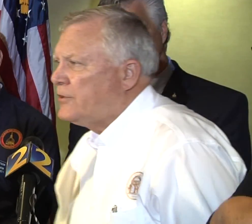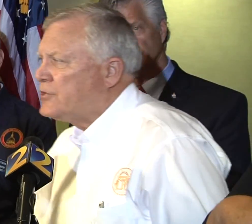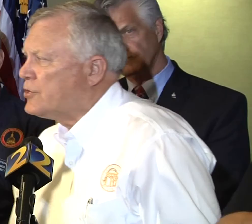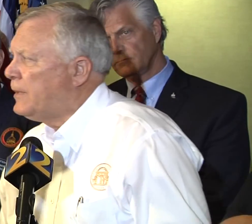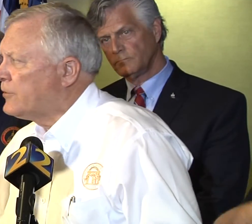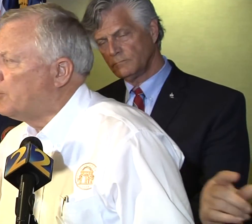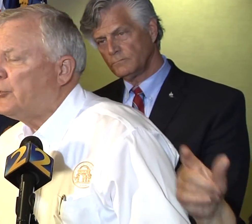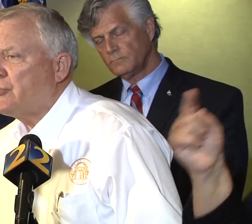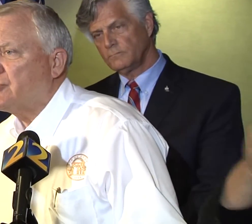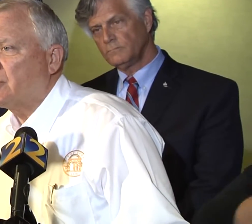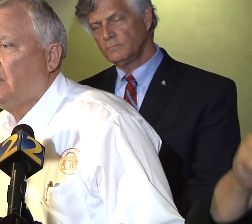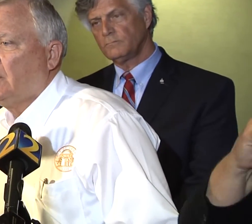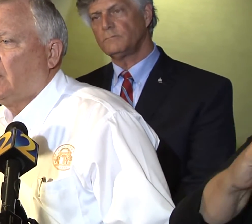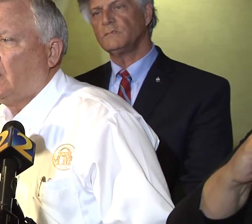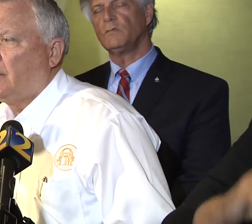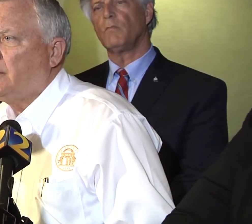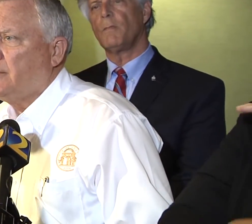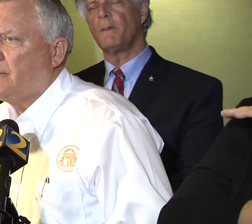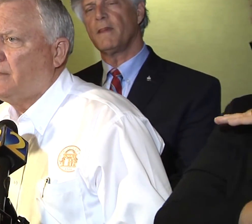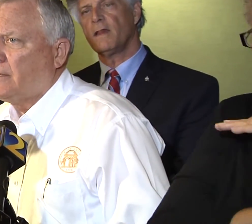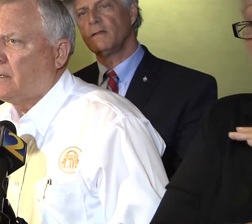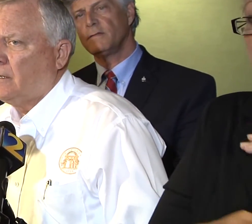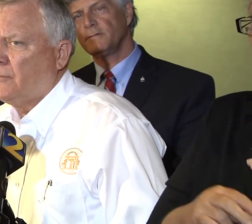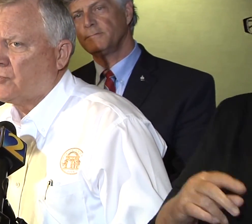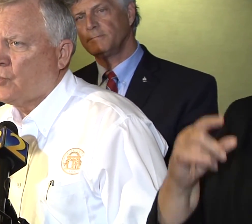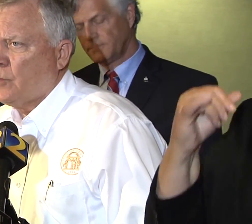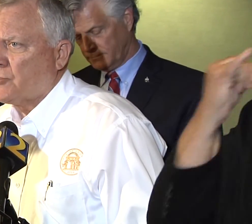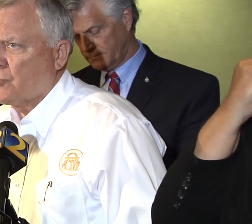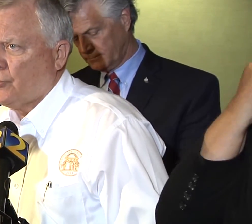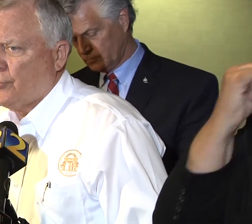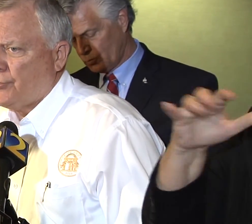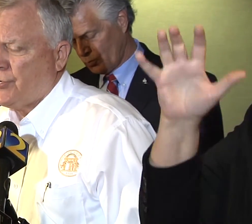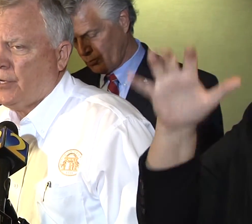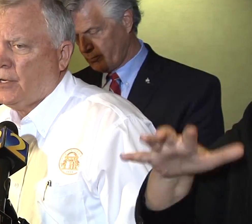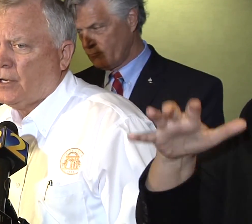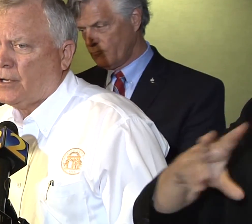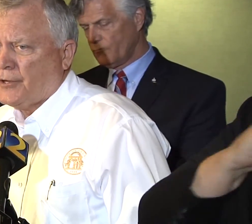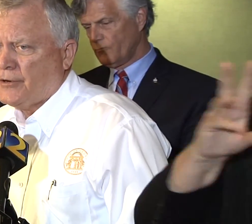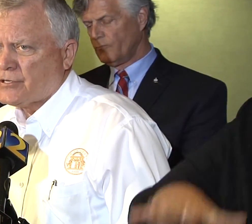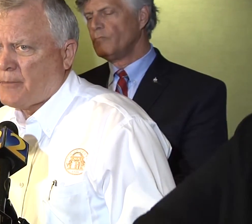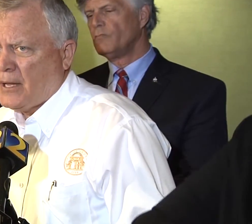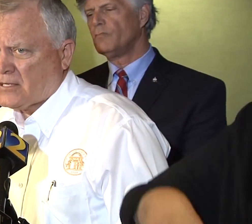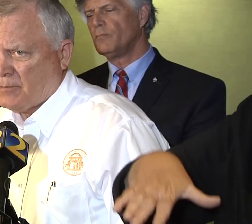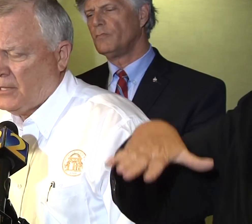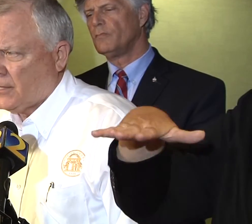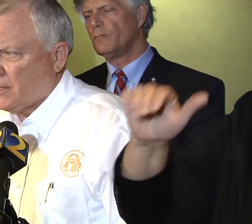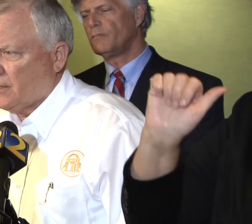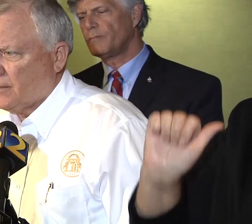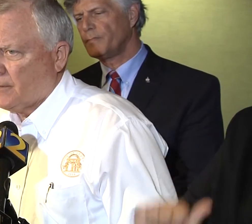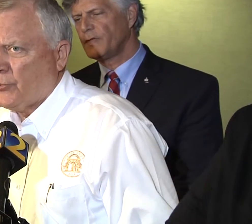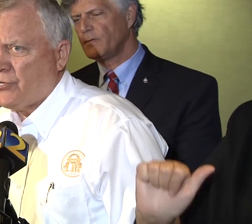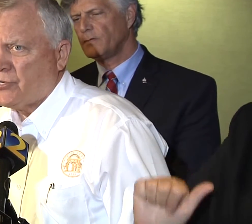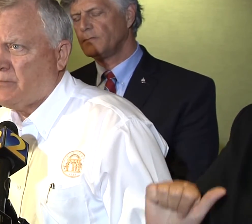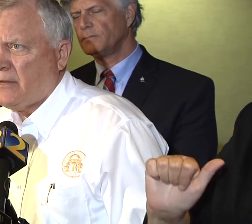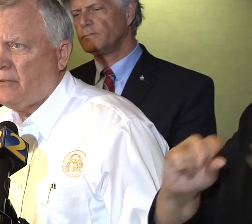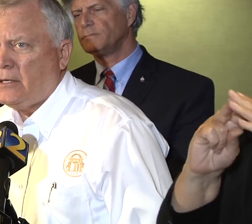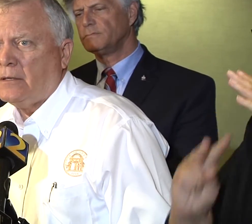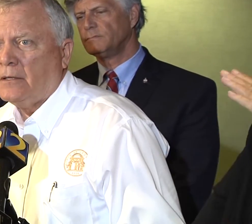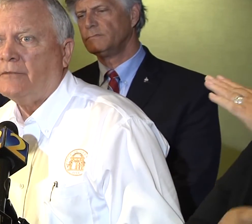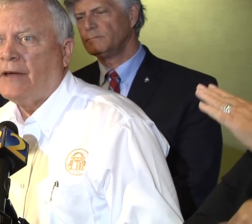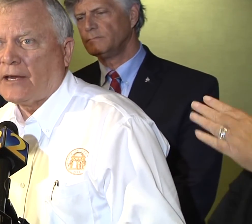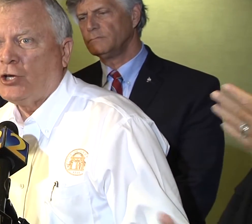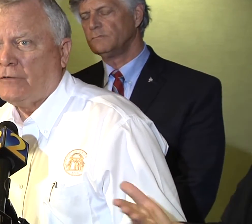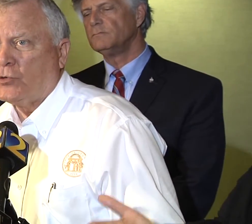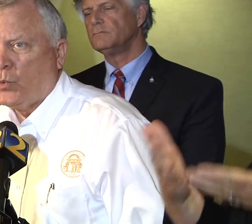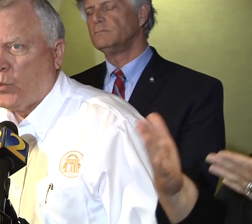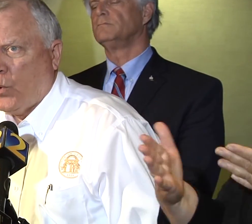Back to the issue about the bridges. In the event of the storm surge, there is a possibility that bridges may be,